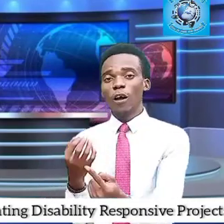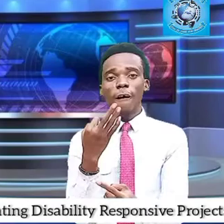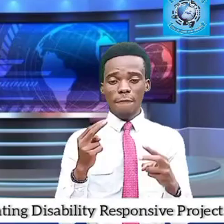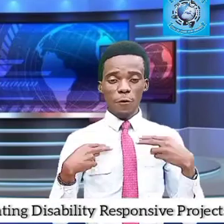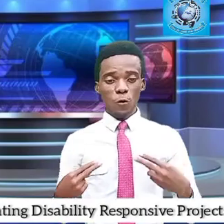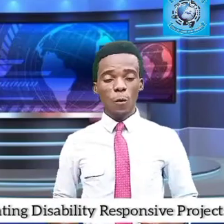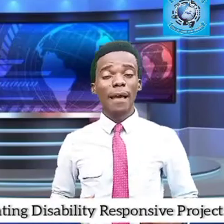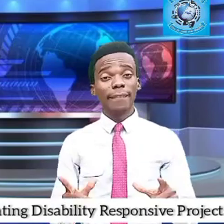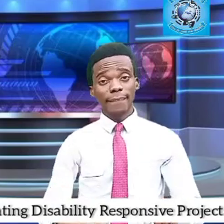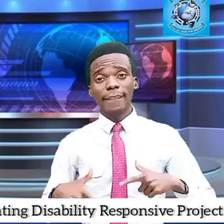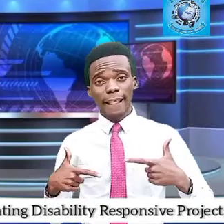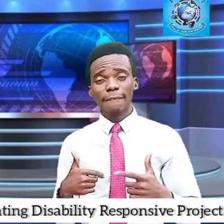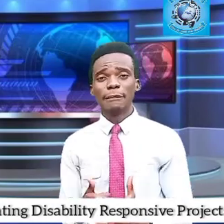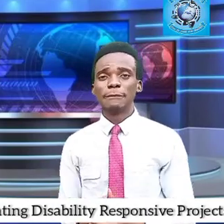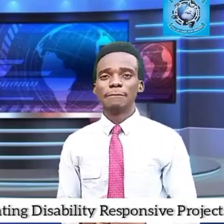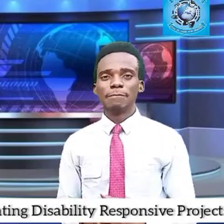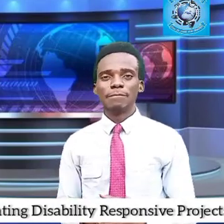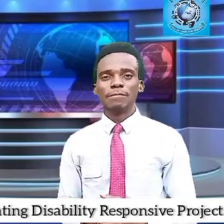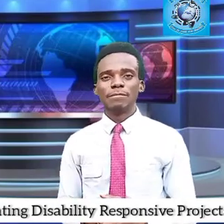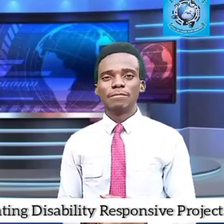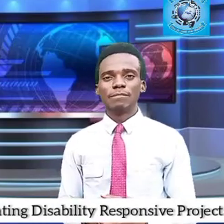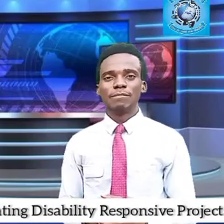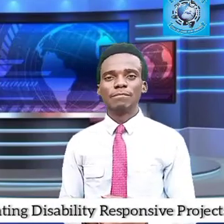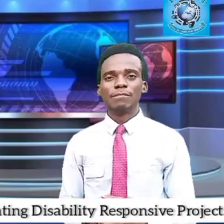human endeavors.